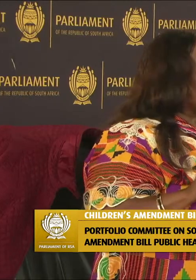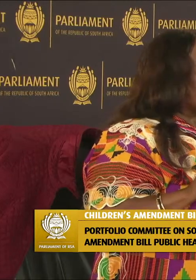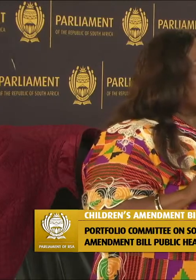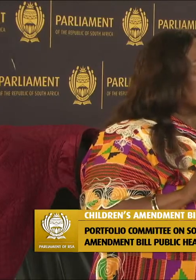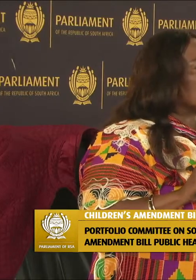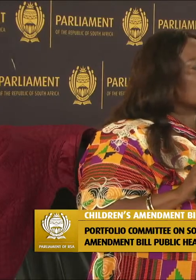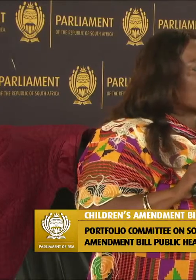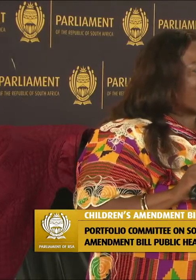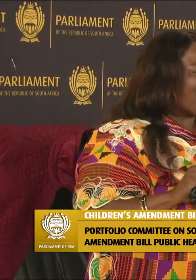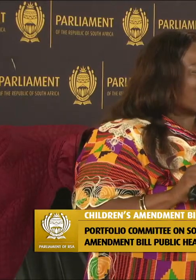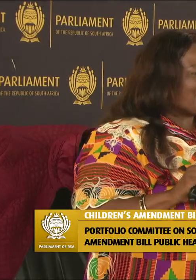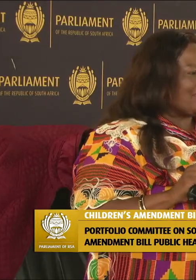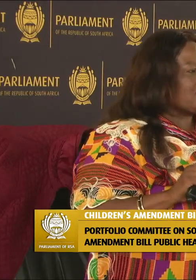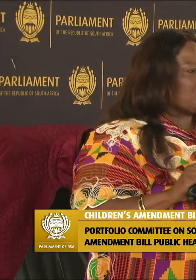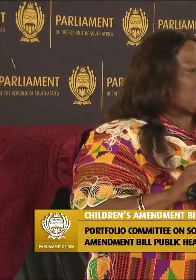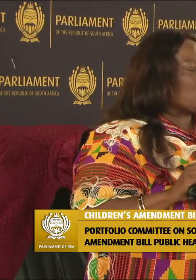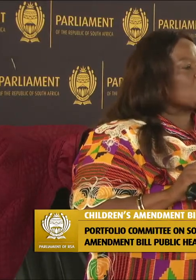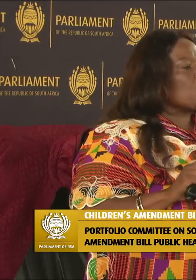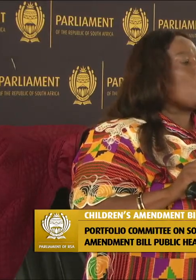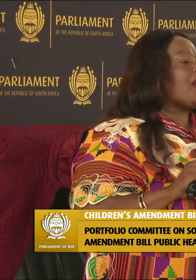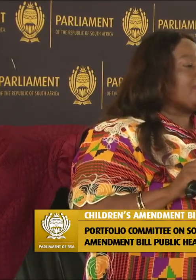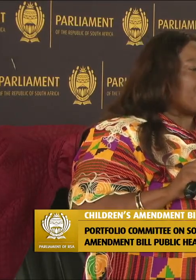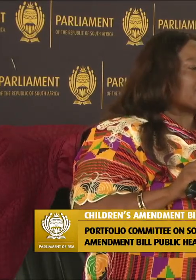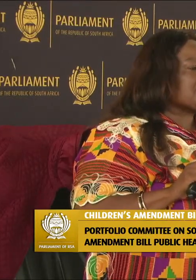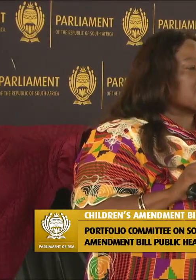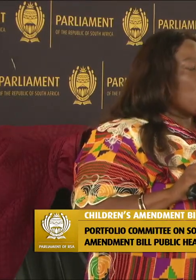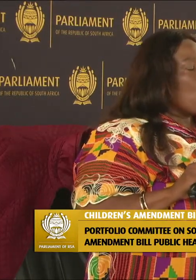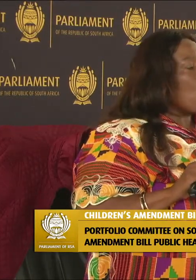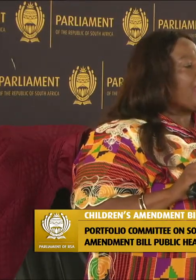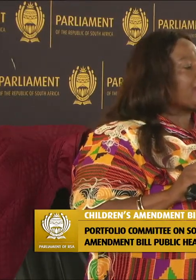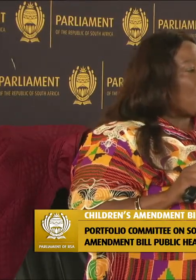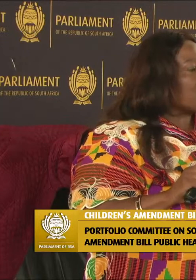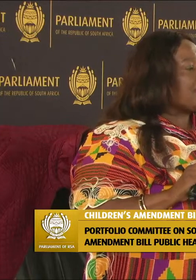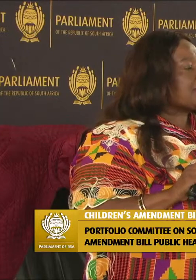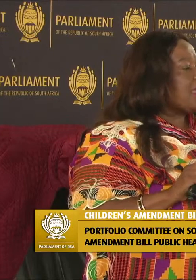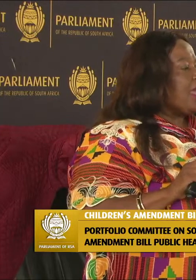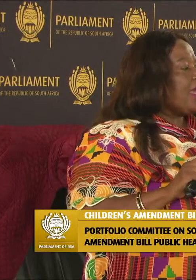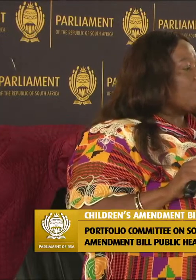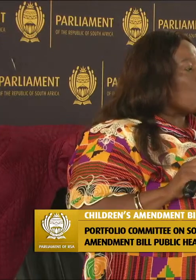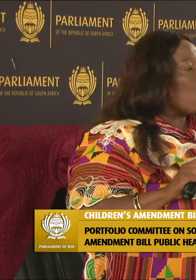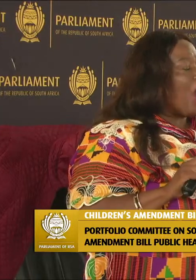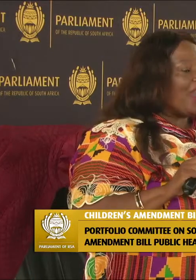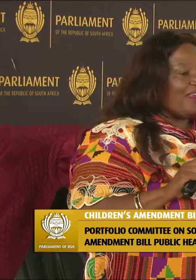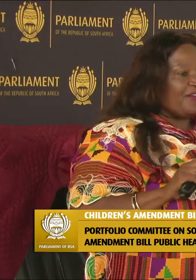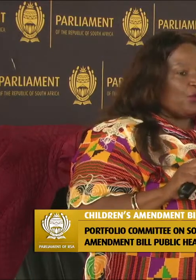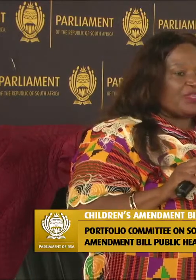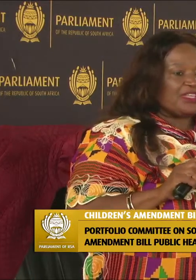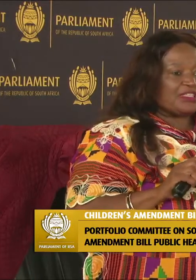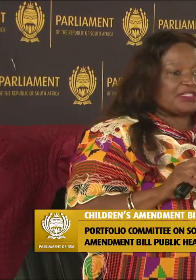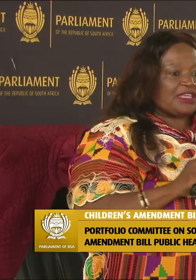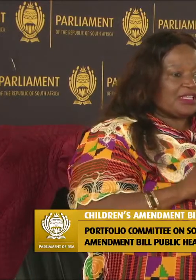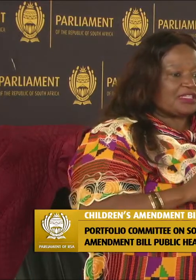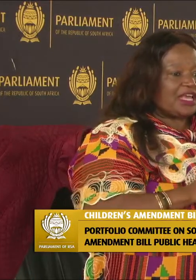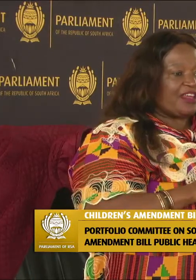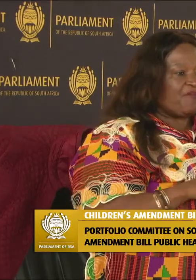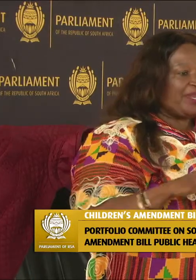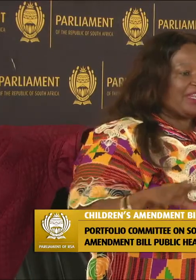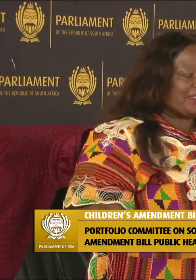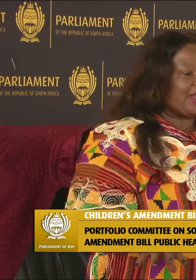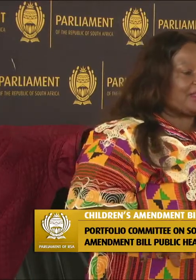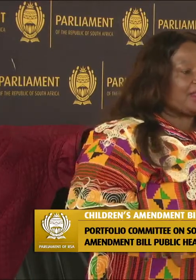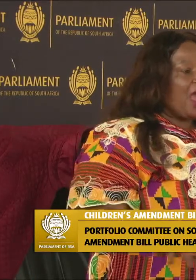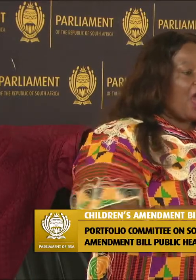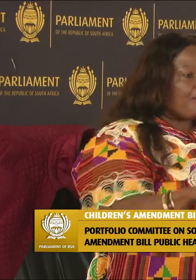them and also raise things, because you are the person who encounters and who are living with these things that have